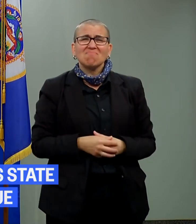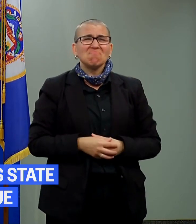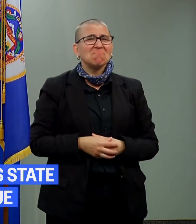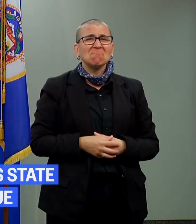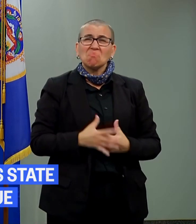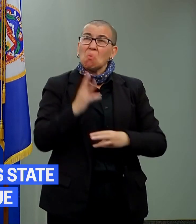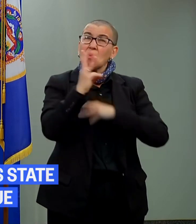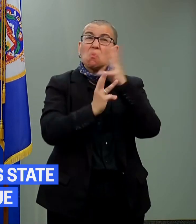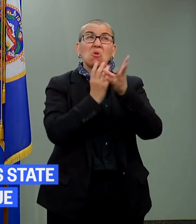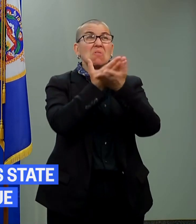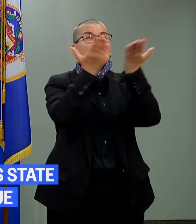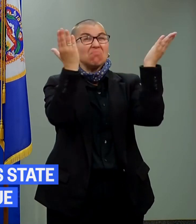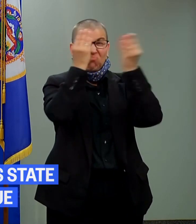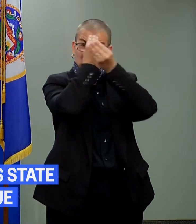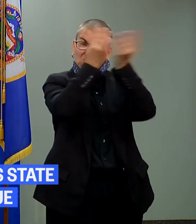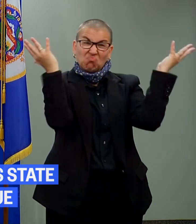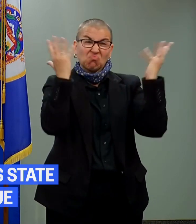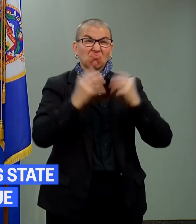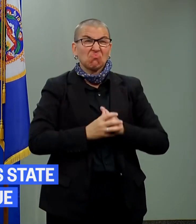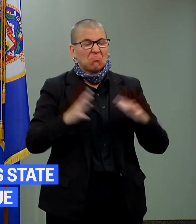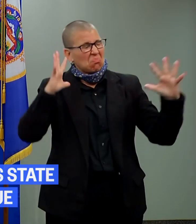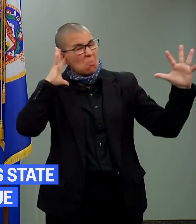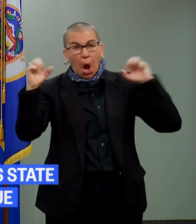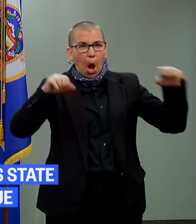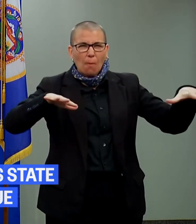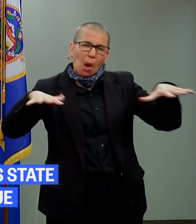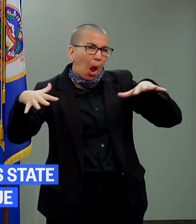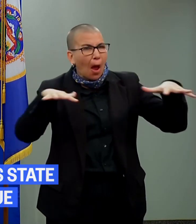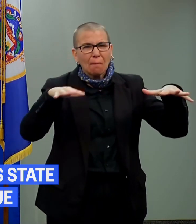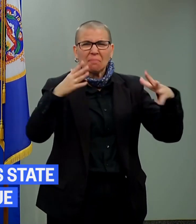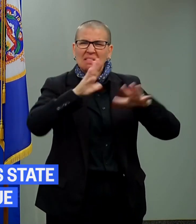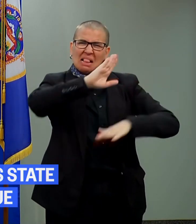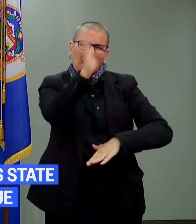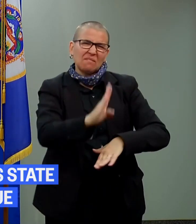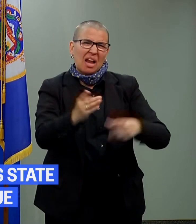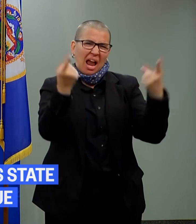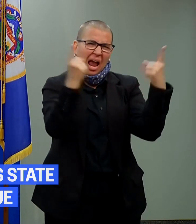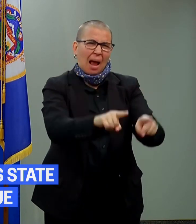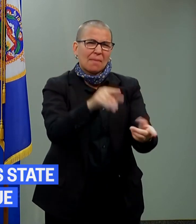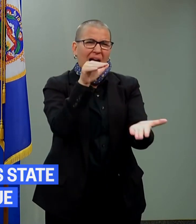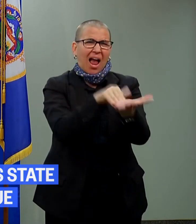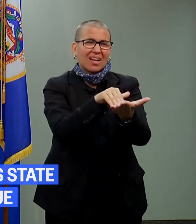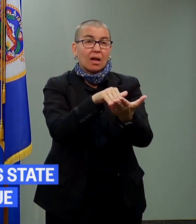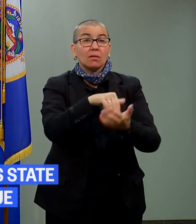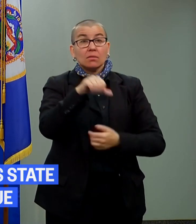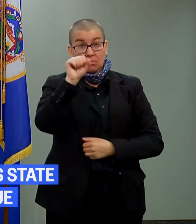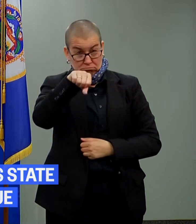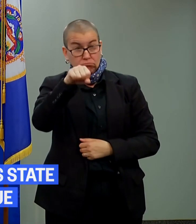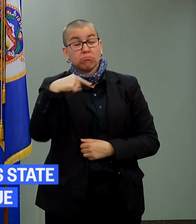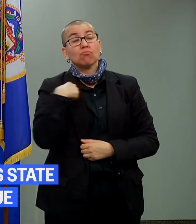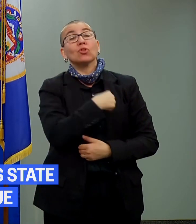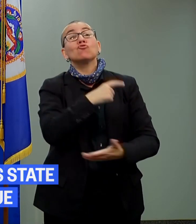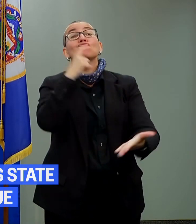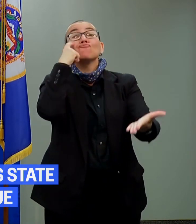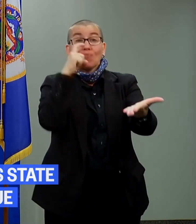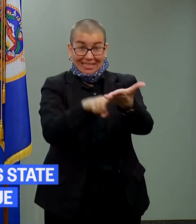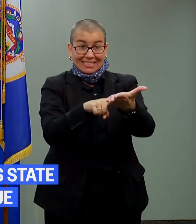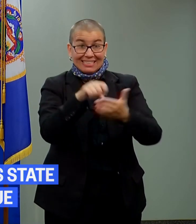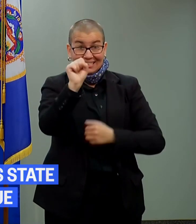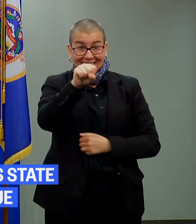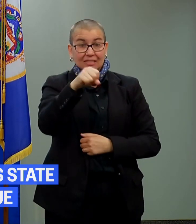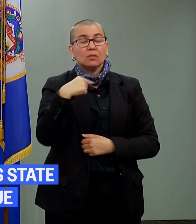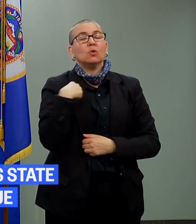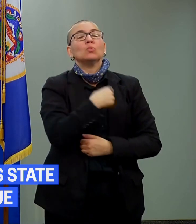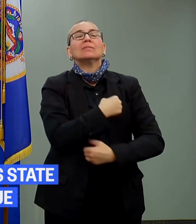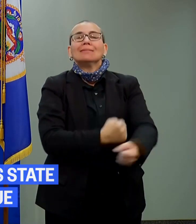I say that we're with you. I thank our law enforcement professionals for serving us so valiantly, our firefighters